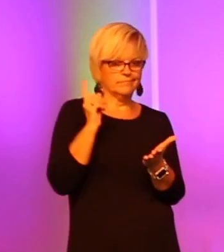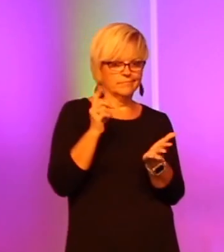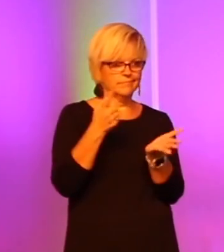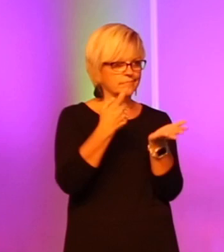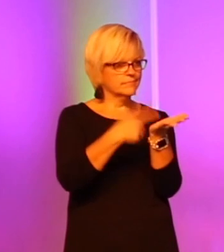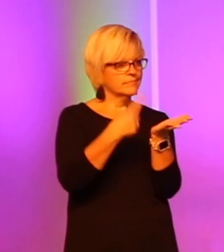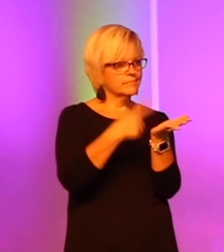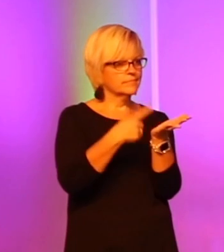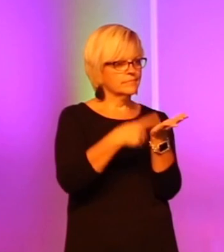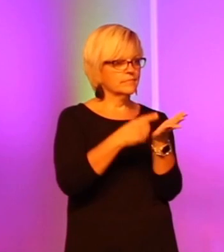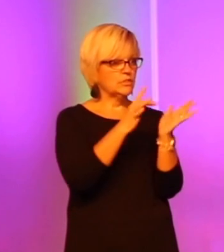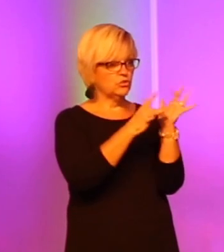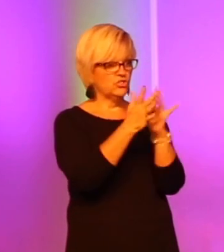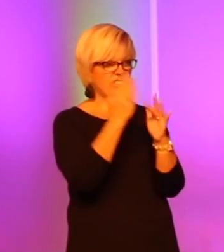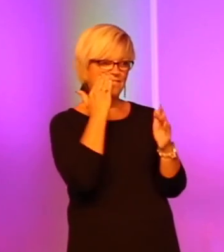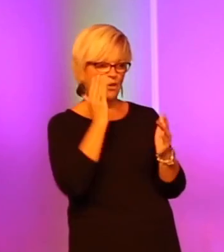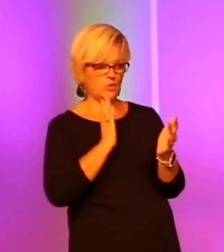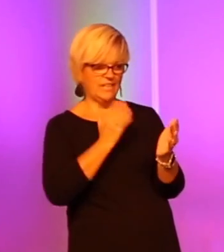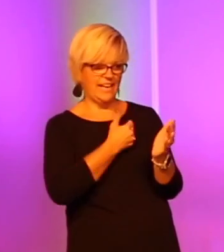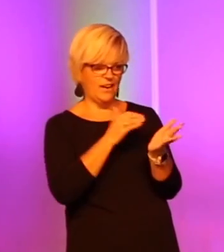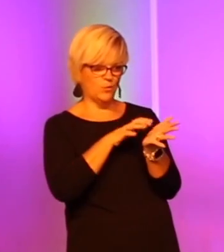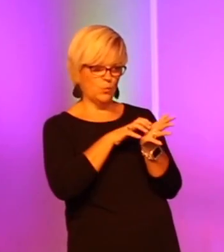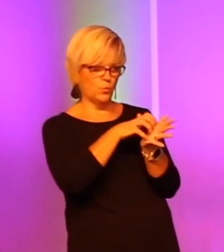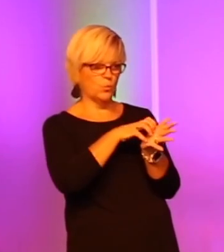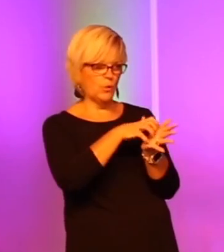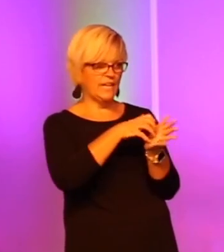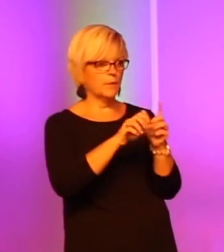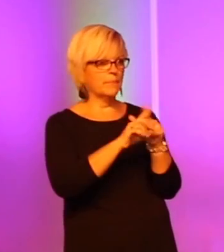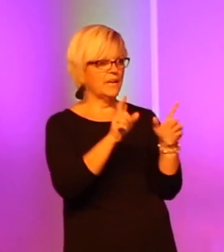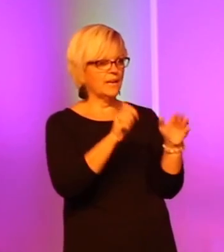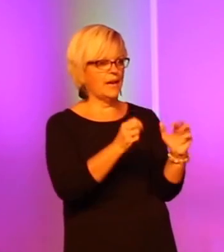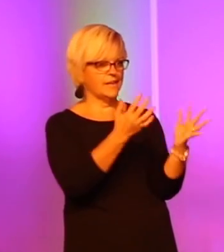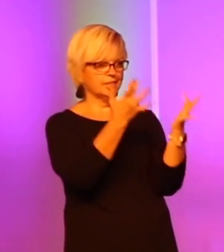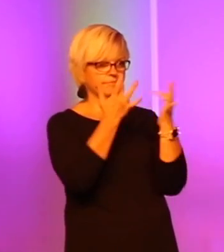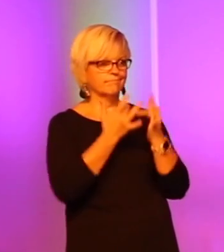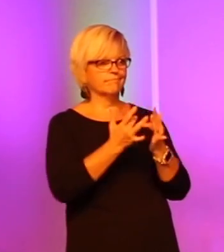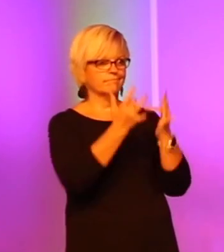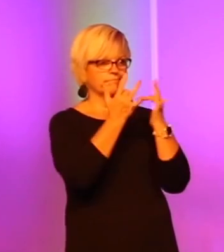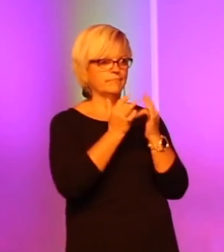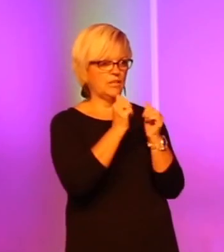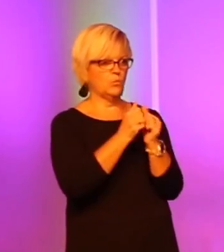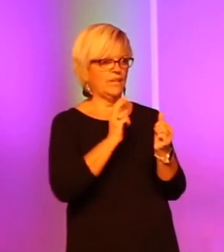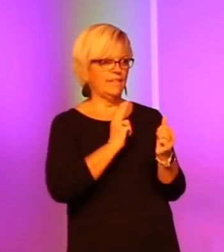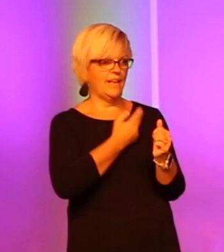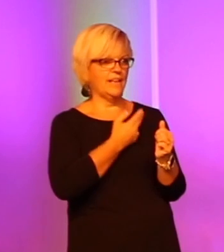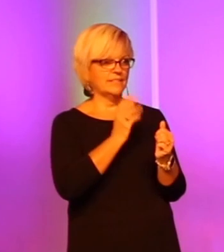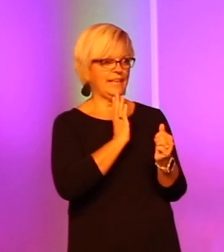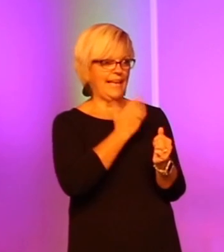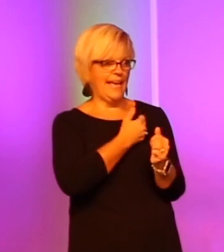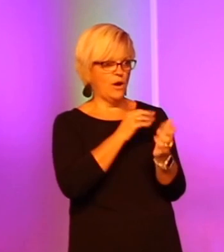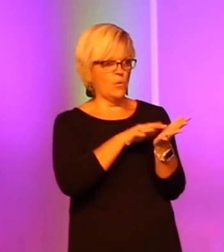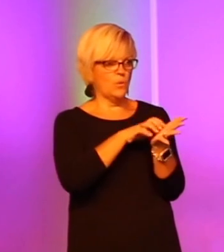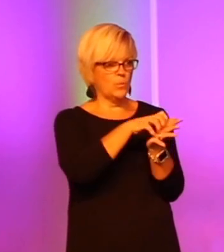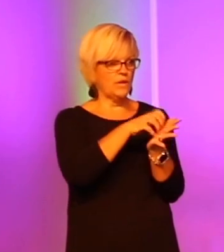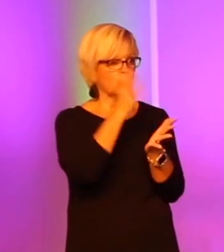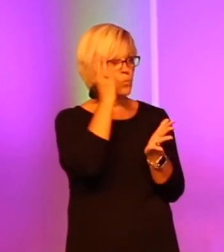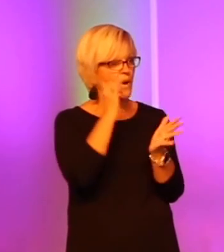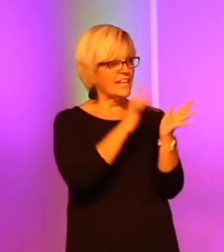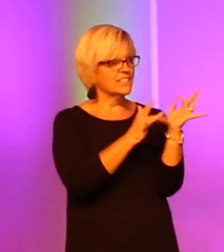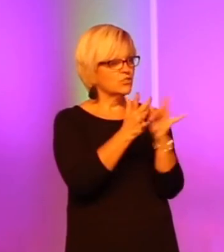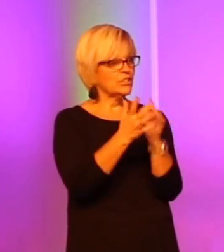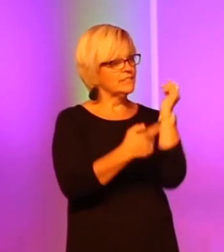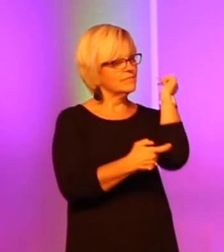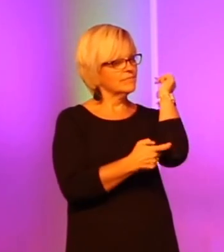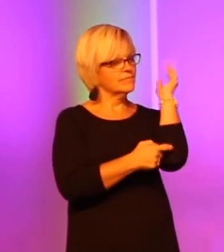only knows our weaknesses, but he can empathize with us in our weakness. Because Scripture says he was tempted just like us in